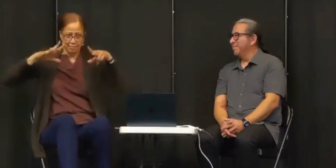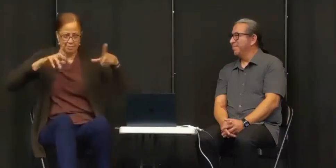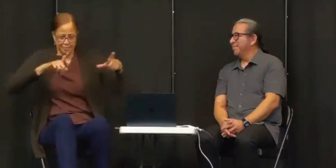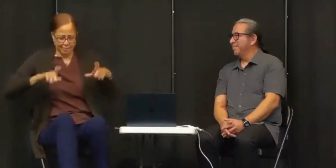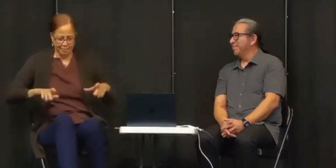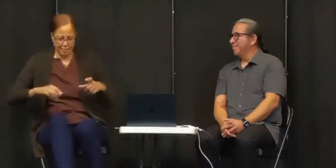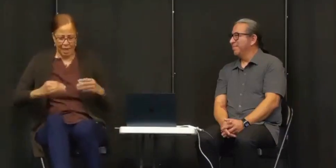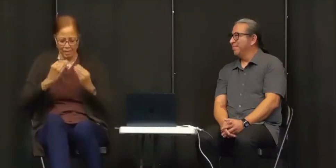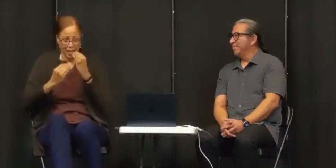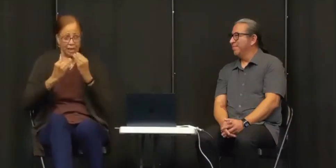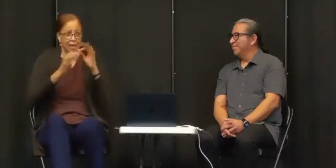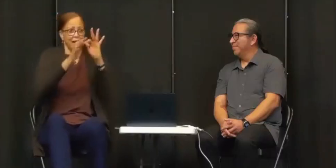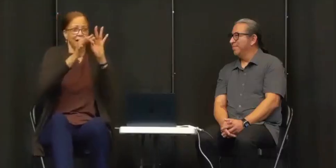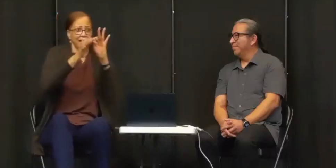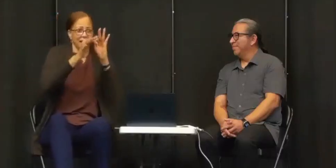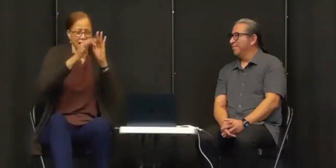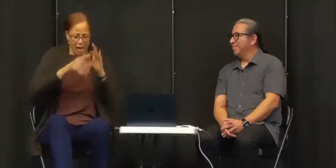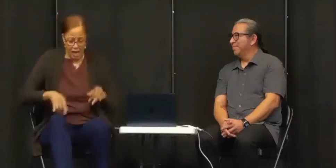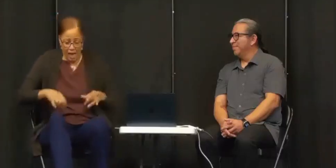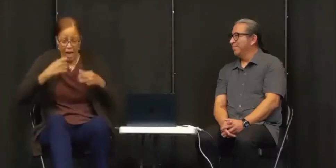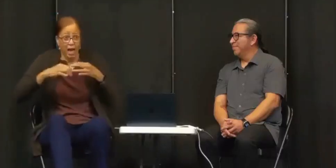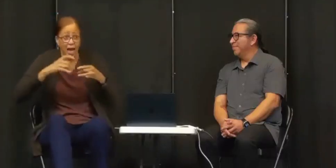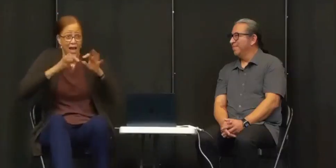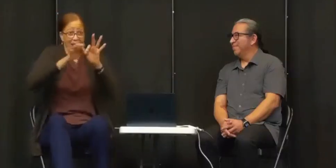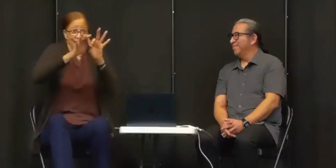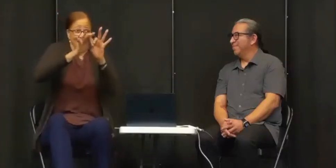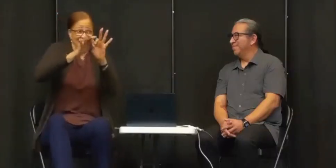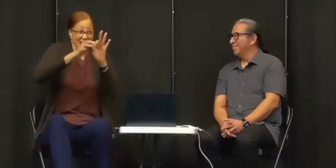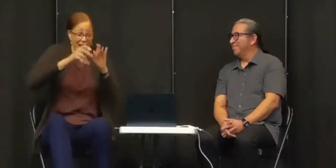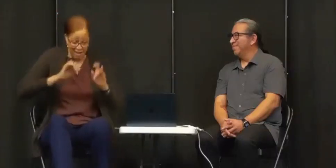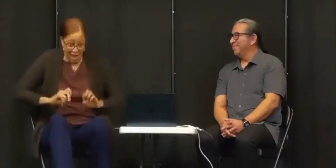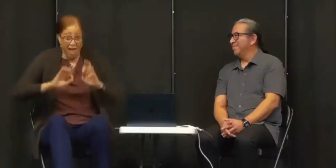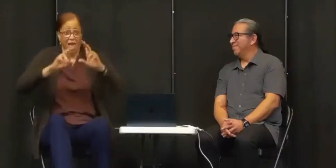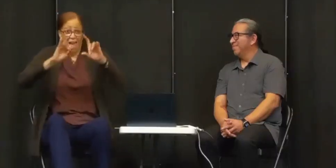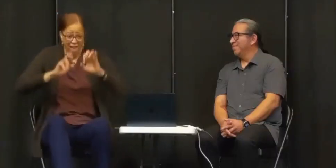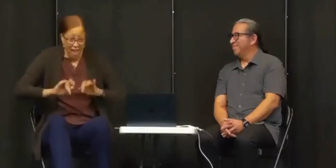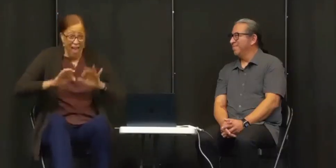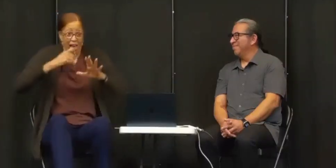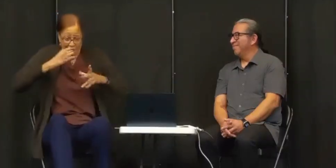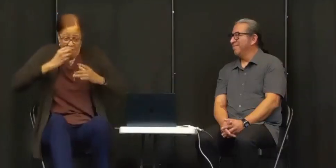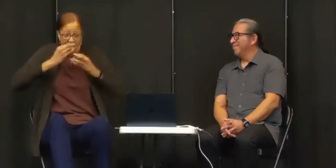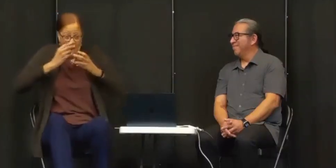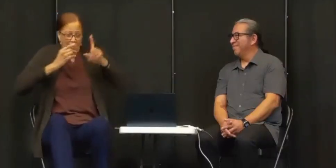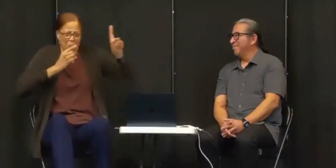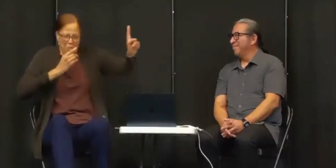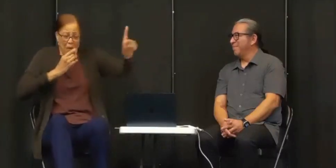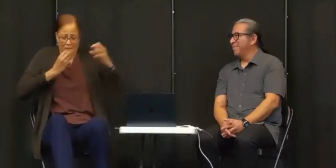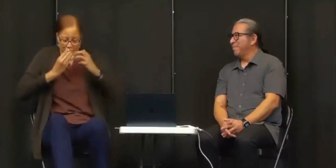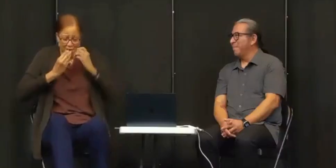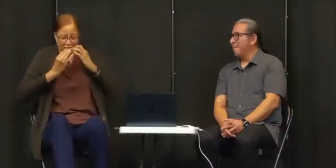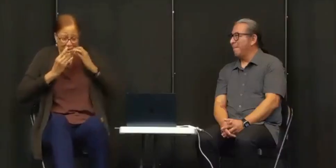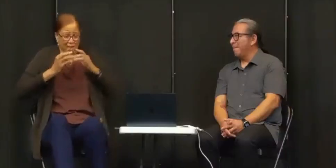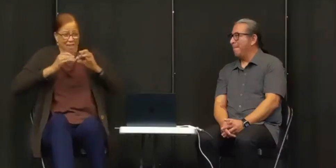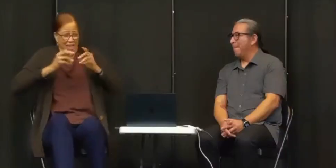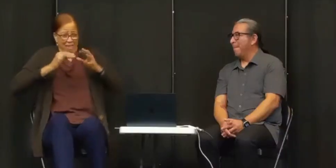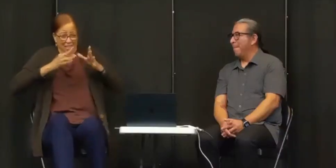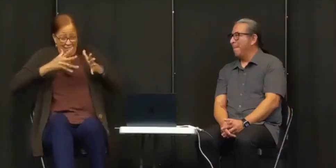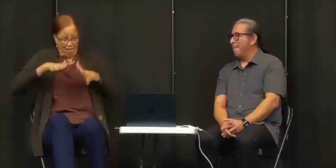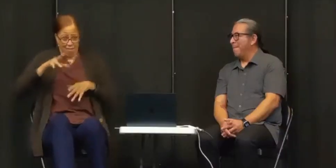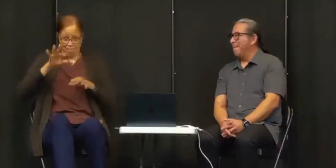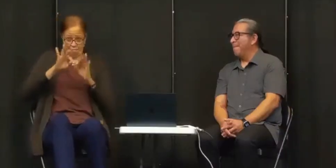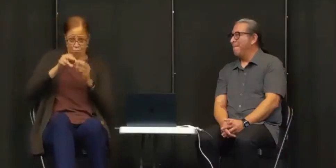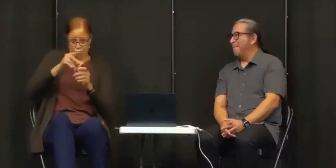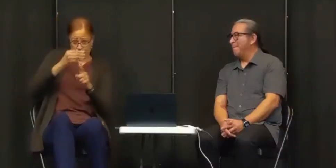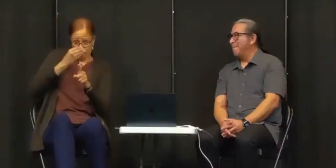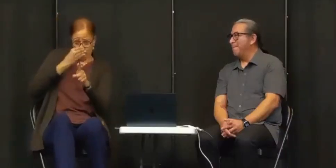enough, everyone was watching the interpreter. They sat down, fixed her plate, and you know, she would interpret and eat and interpret and eat, and would be like, okay, hold on a